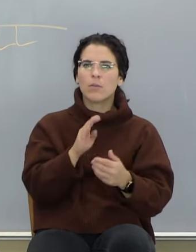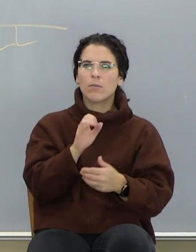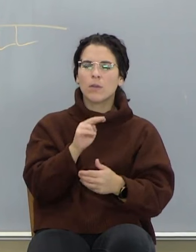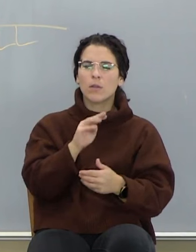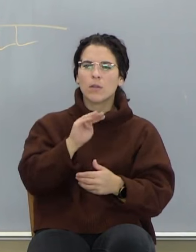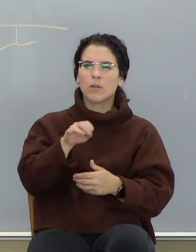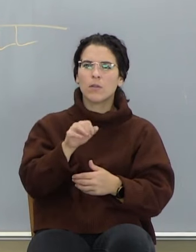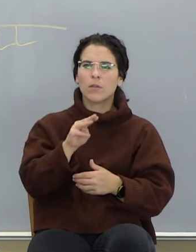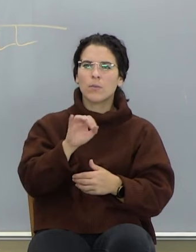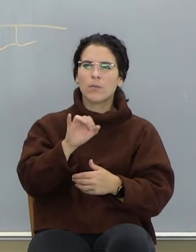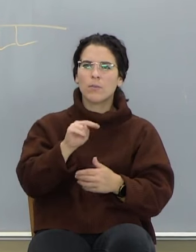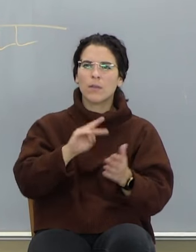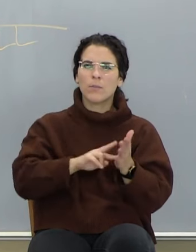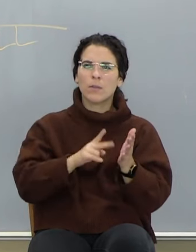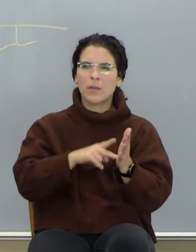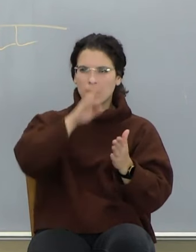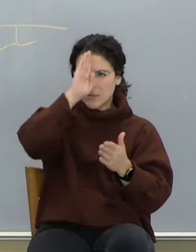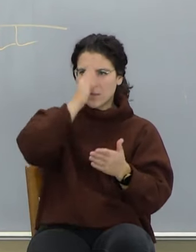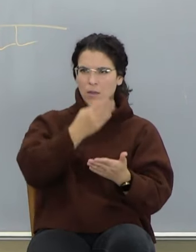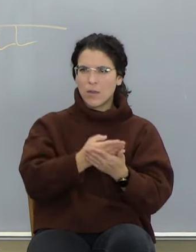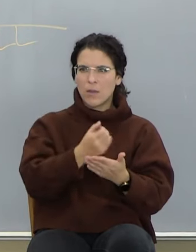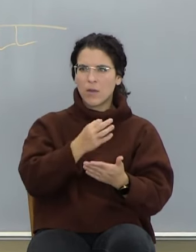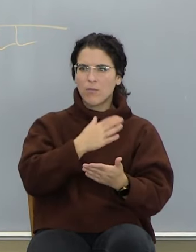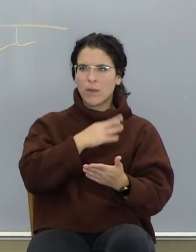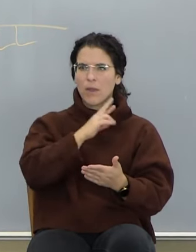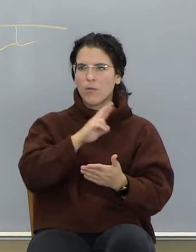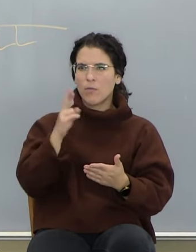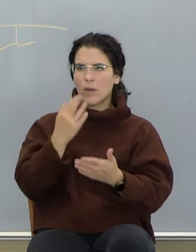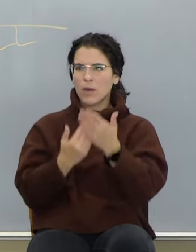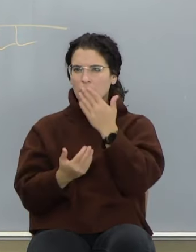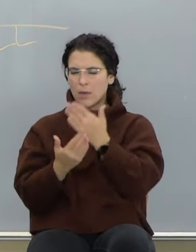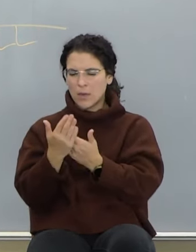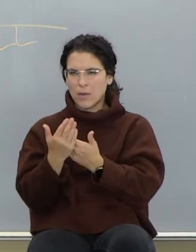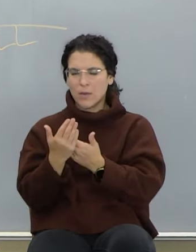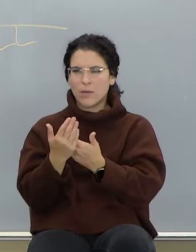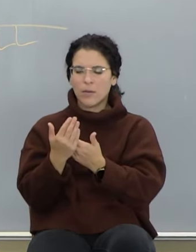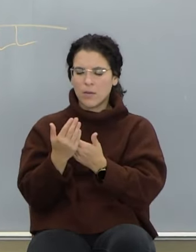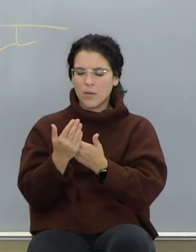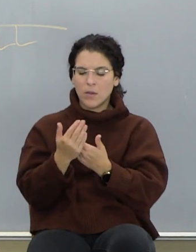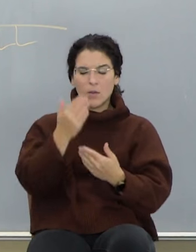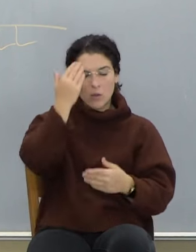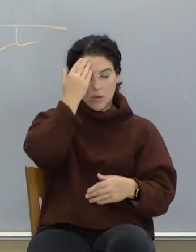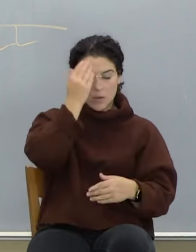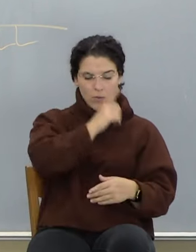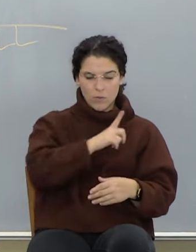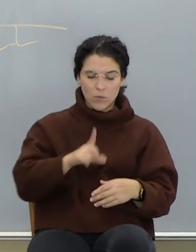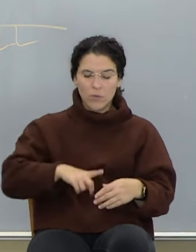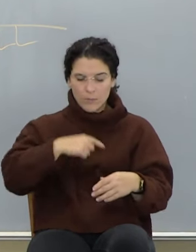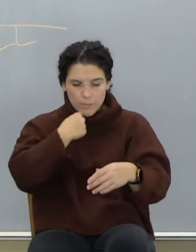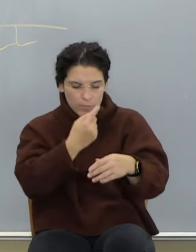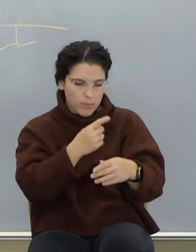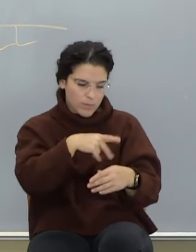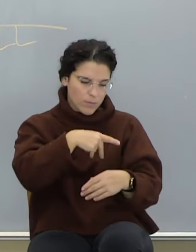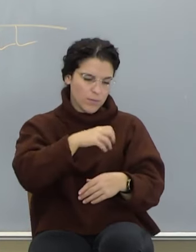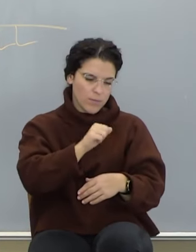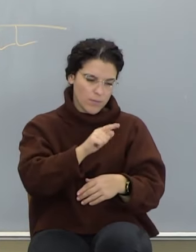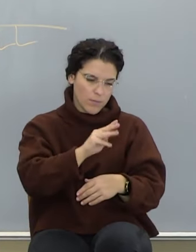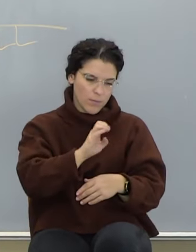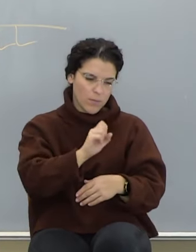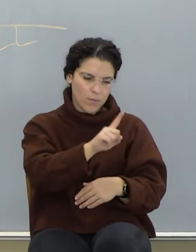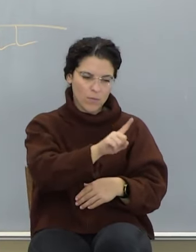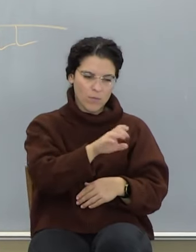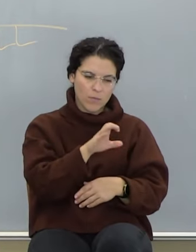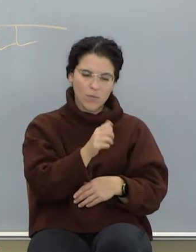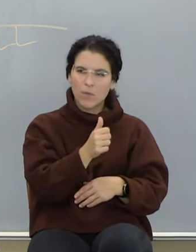Benjamin means son of my right hand. You know what the Lord says in Psalms chapter 110?